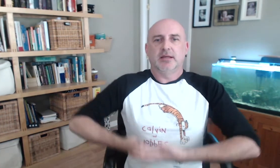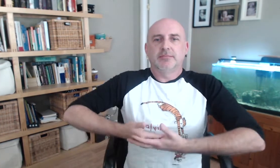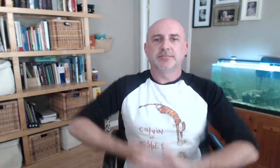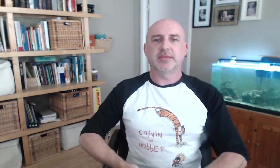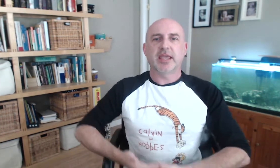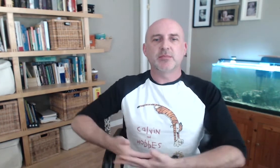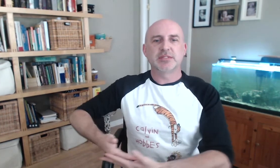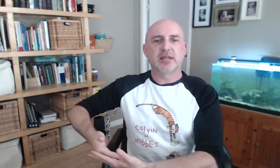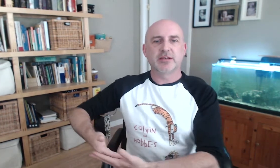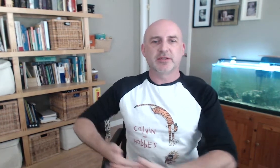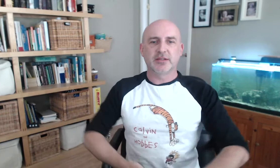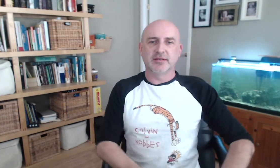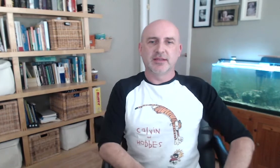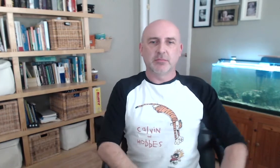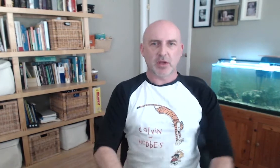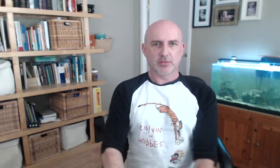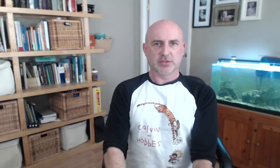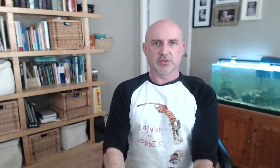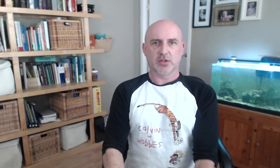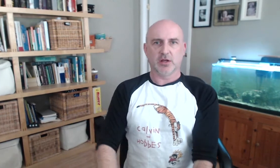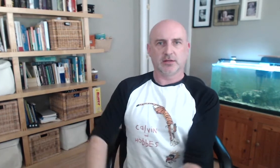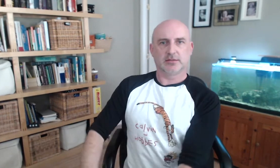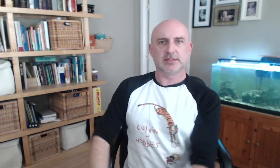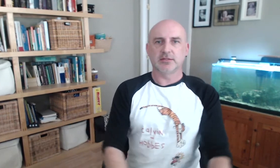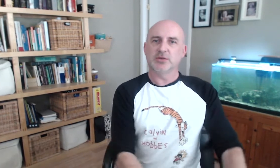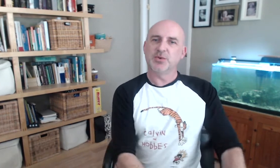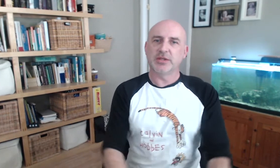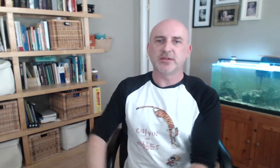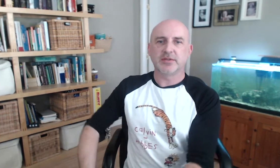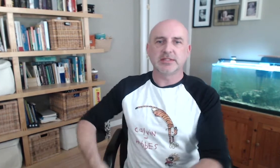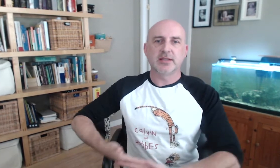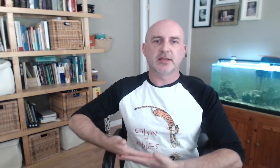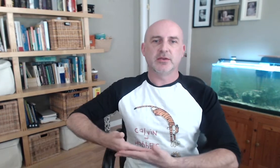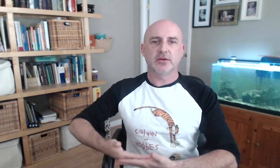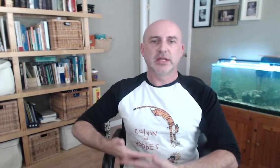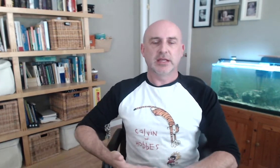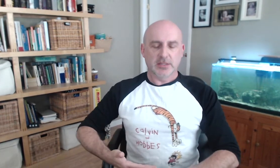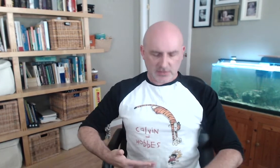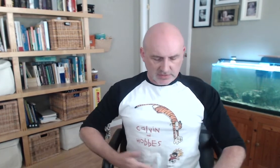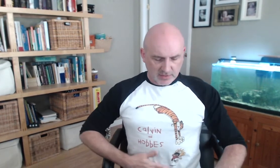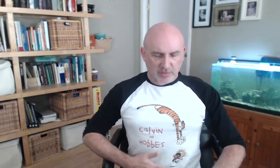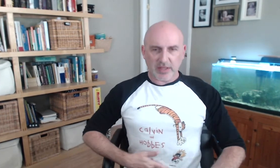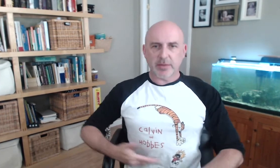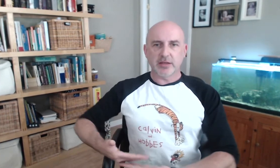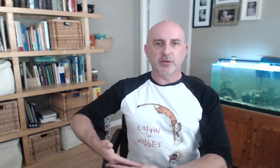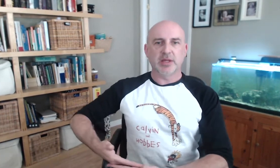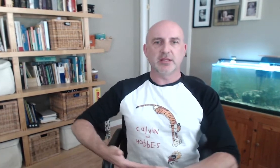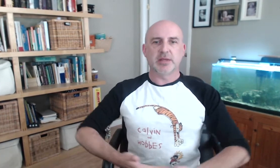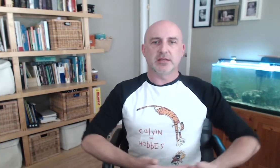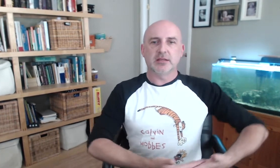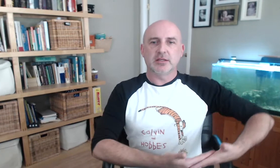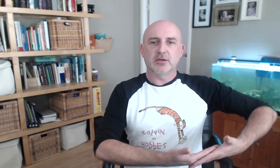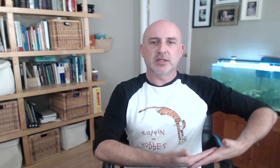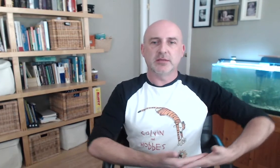My camera's not at a good, my arms are too long. It doesn't do you any good if I sign it down here. So it's going to be right about at your belly button, and you're going to